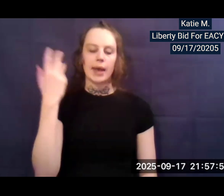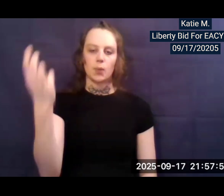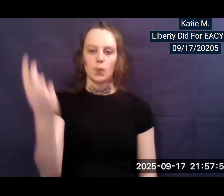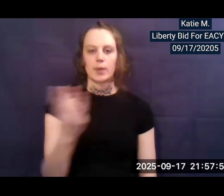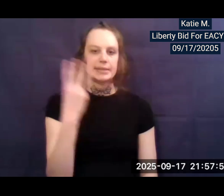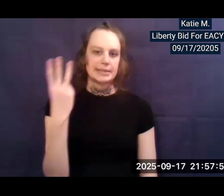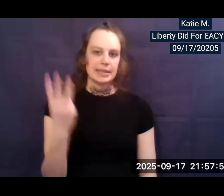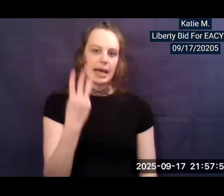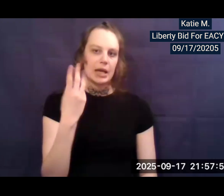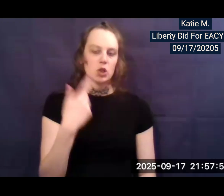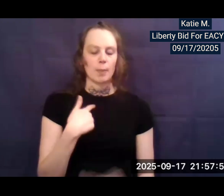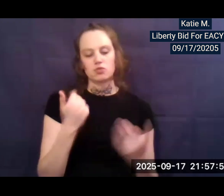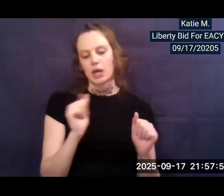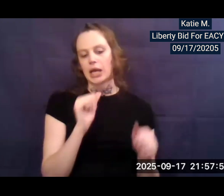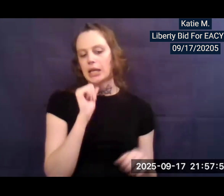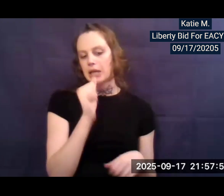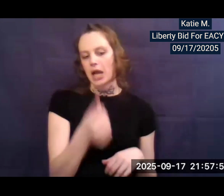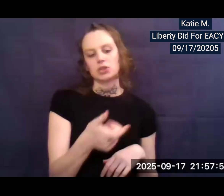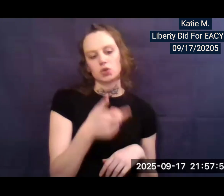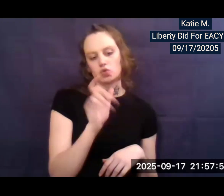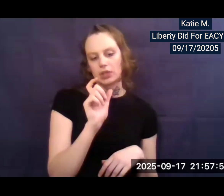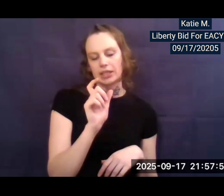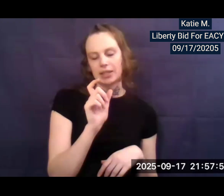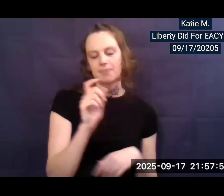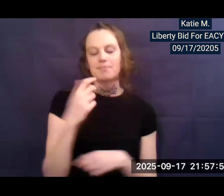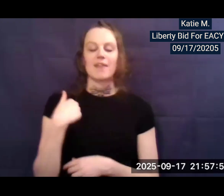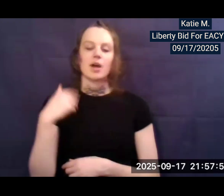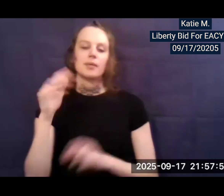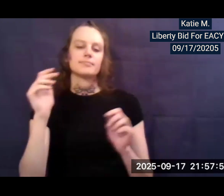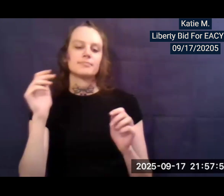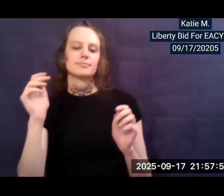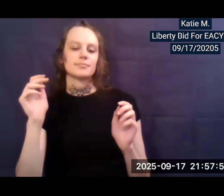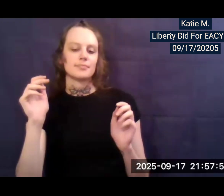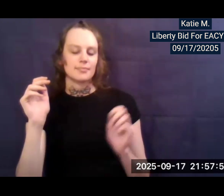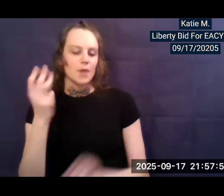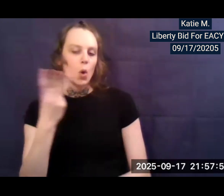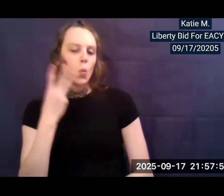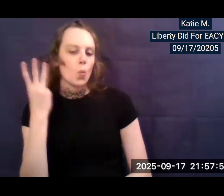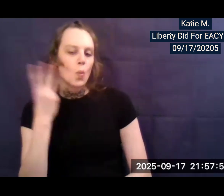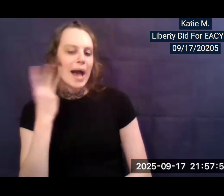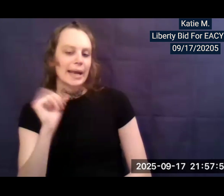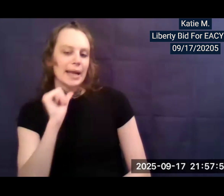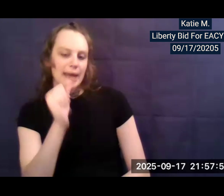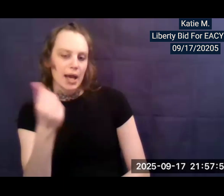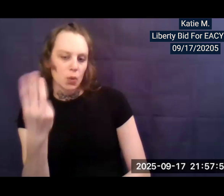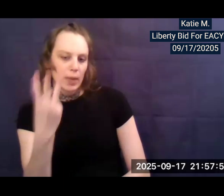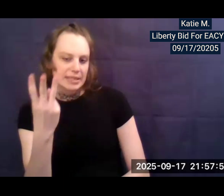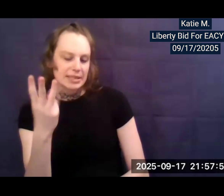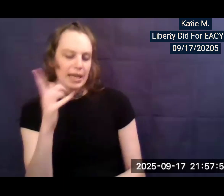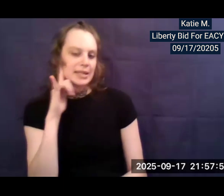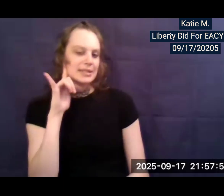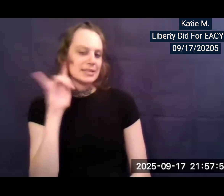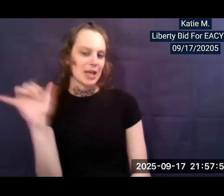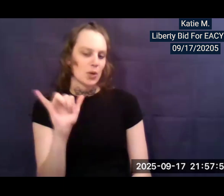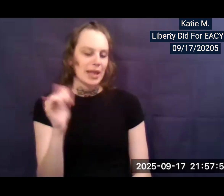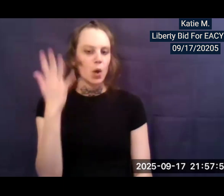week, but then like Why Not Wednesday would happen, and I would have like, okay, I'll just have one glass. It ended up being